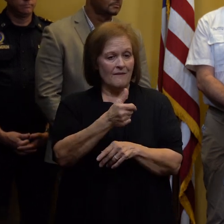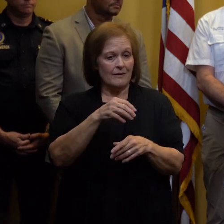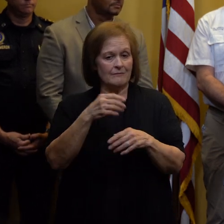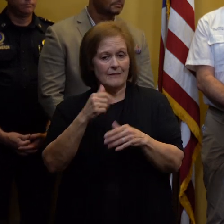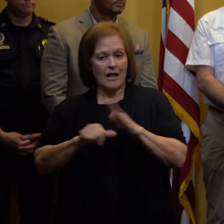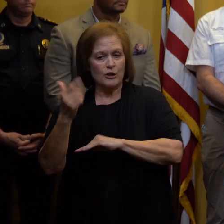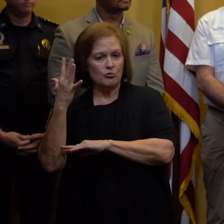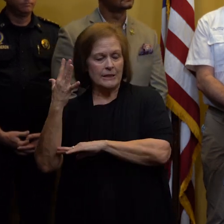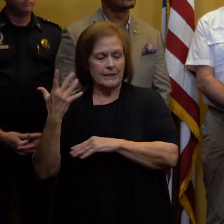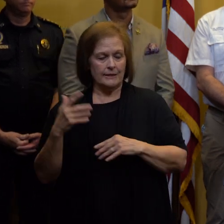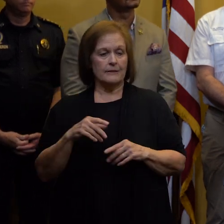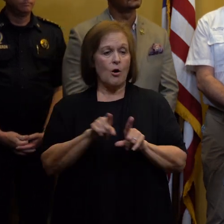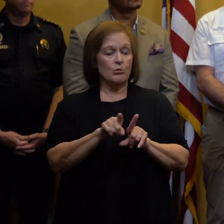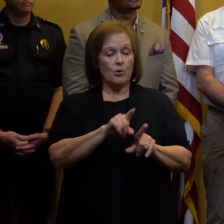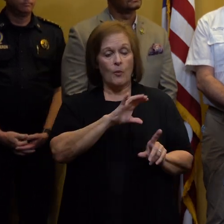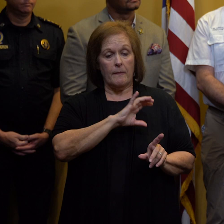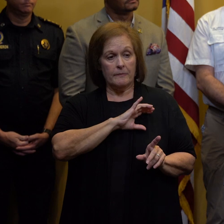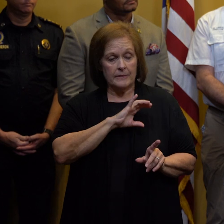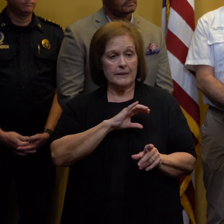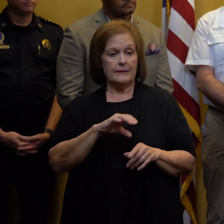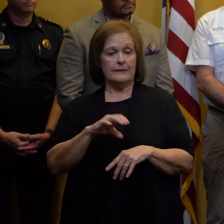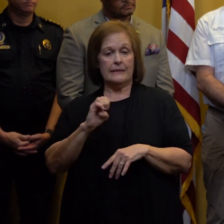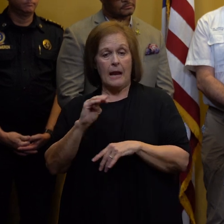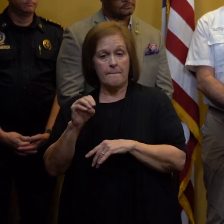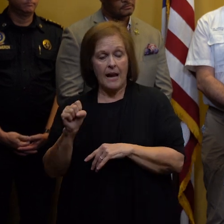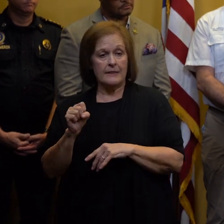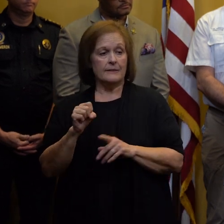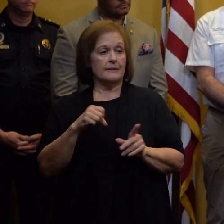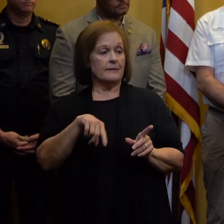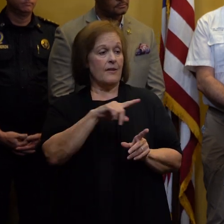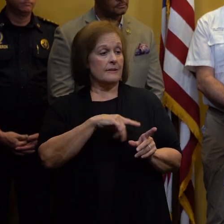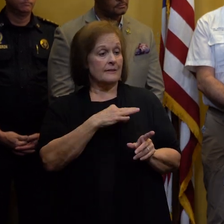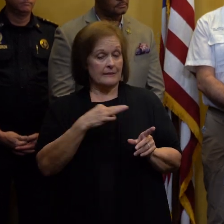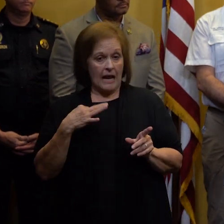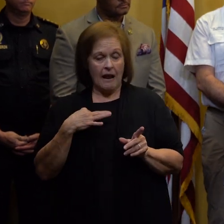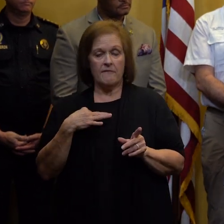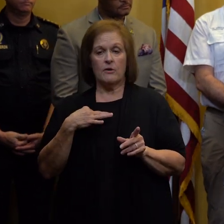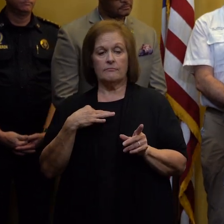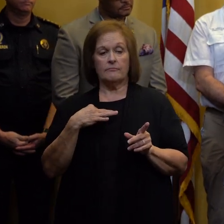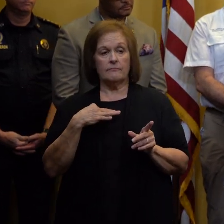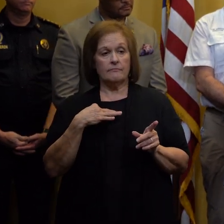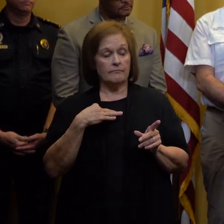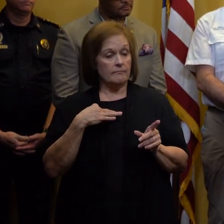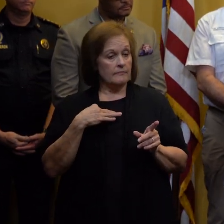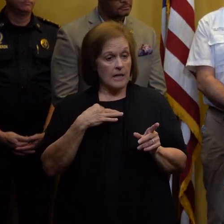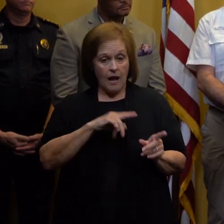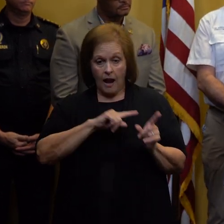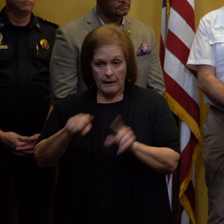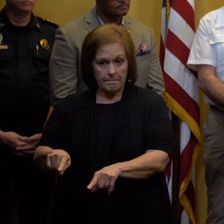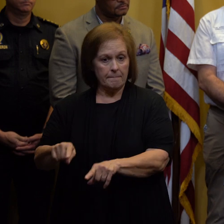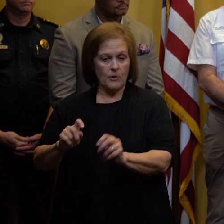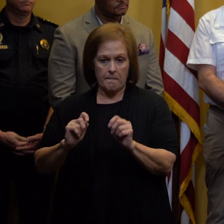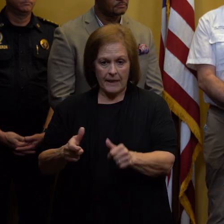Also a shout out to NOPD and also for the EMS staff who have been actually showing up within 5 minutes of the phone calls